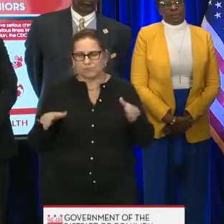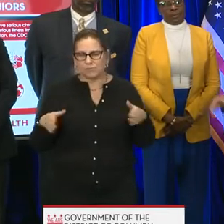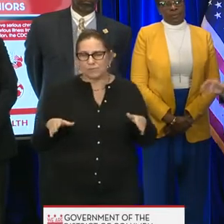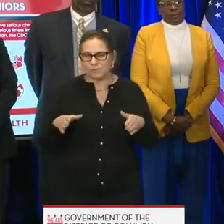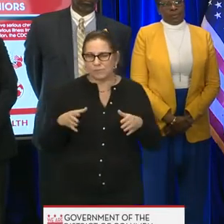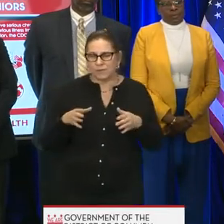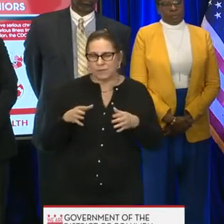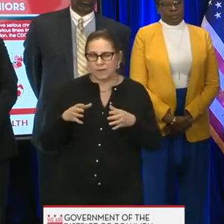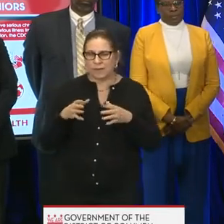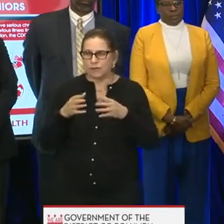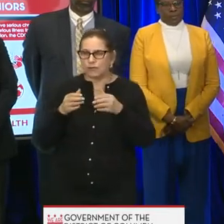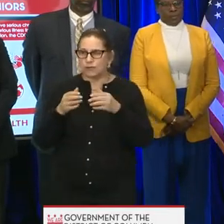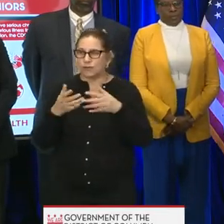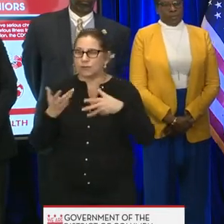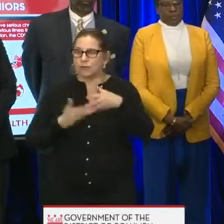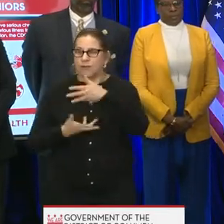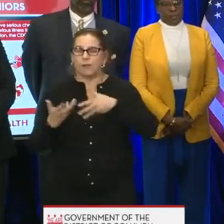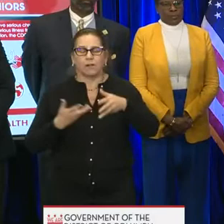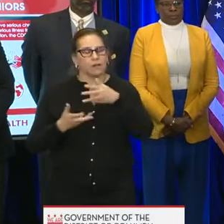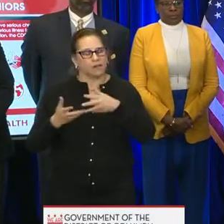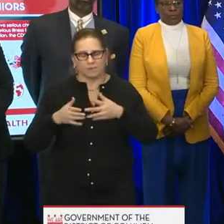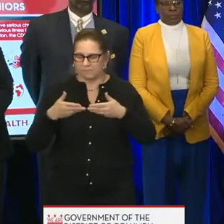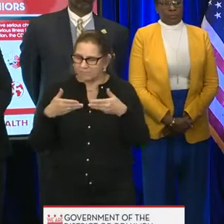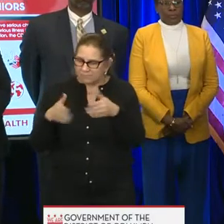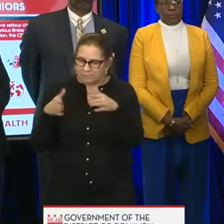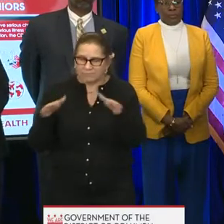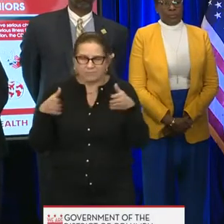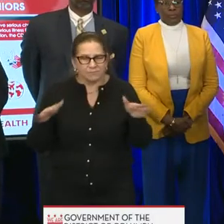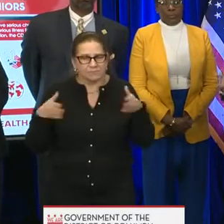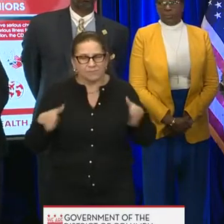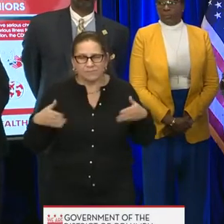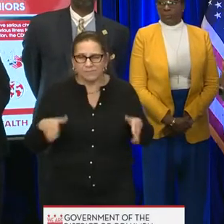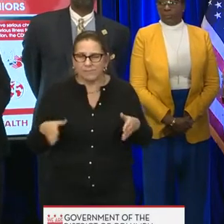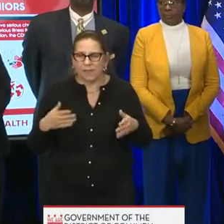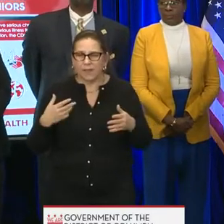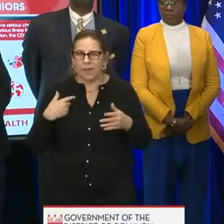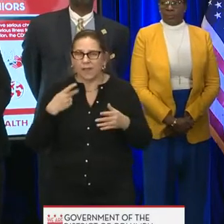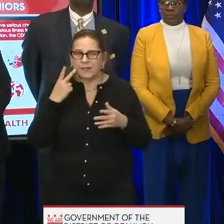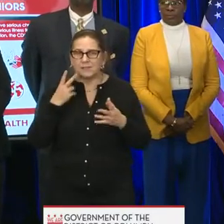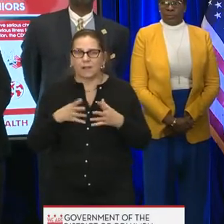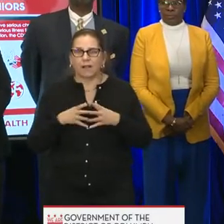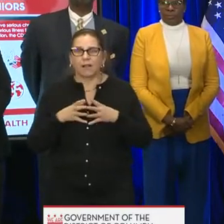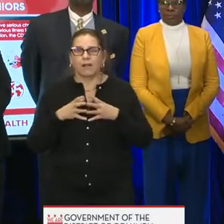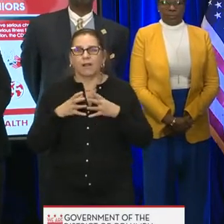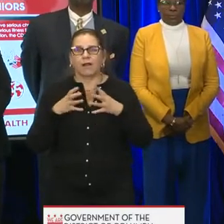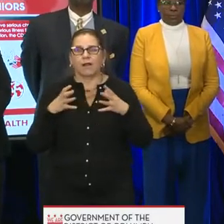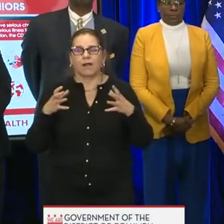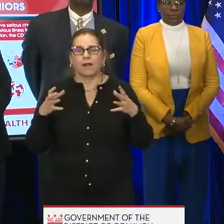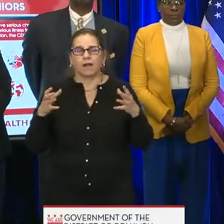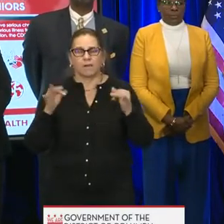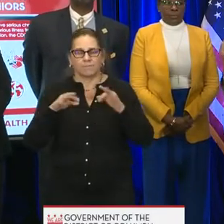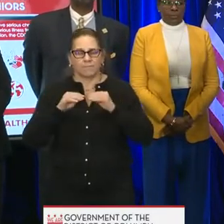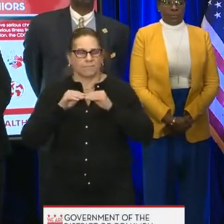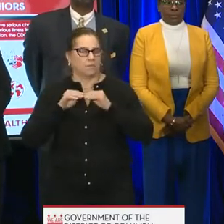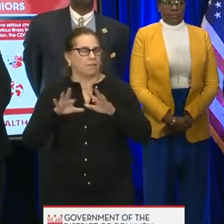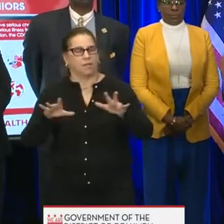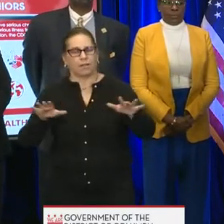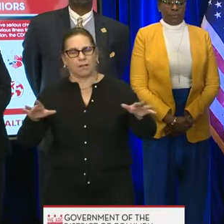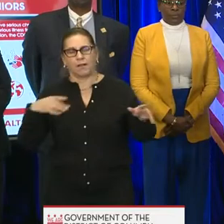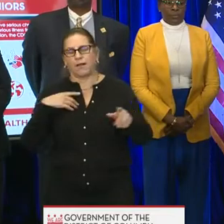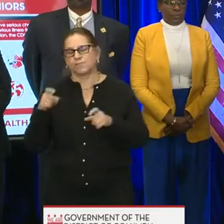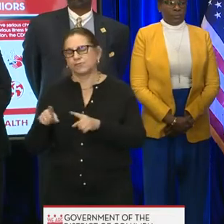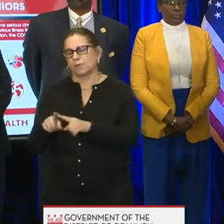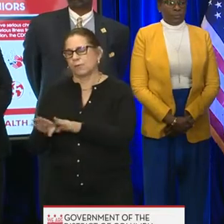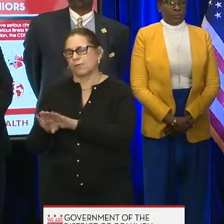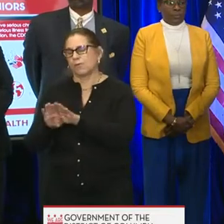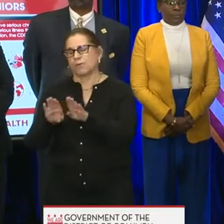time. That's why we've seen quite a lot of this closures around the city. Now, I will say our